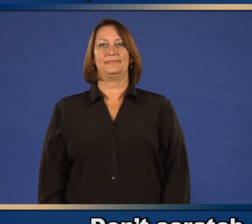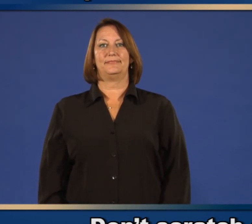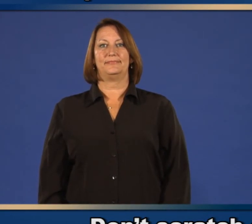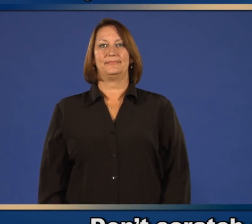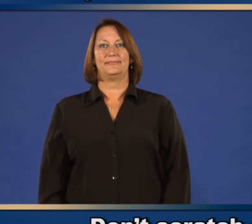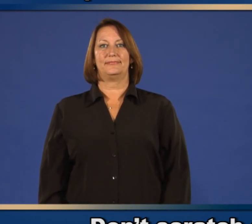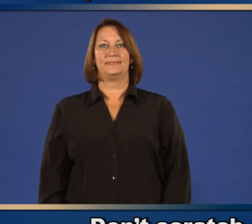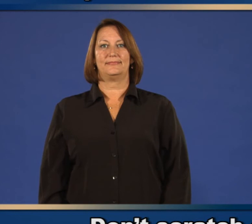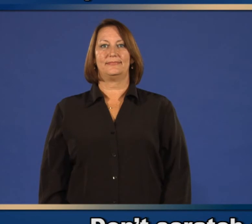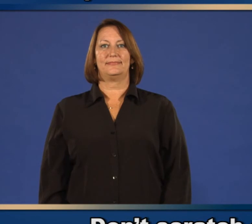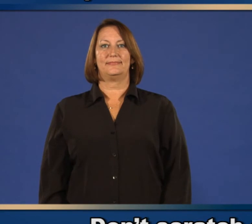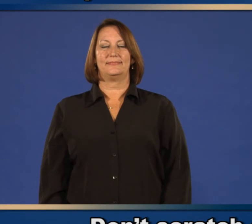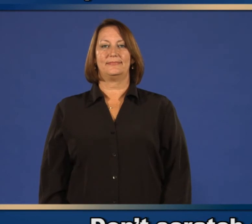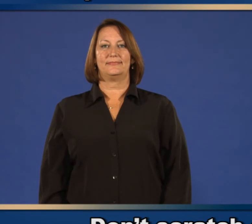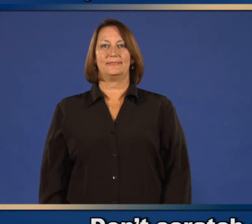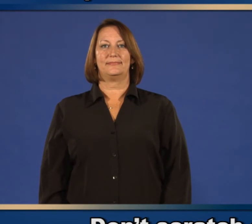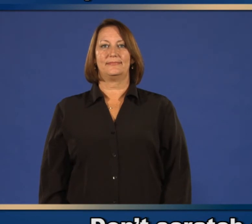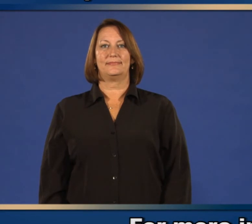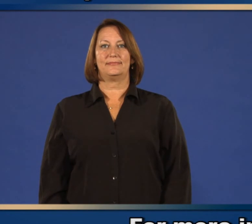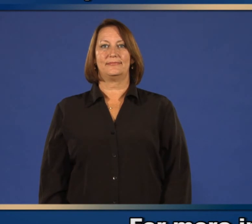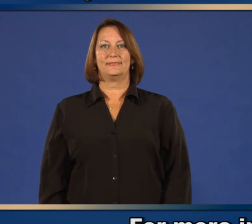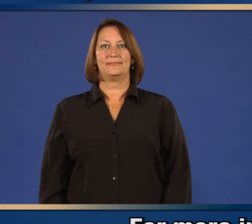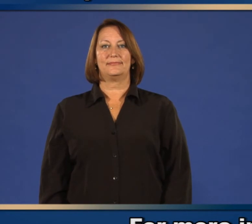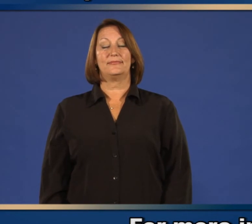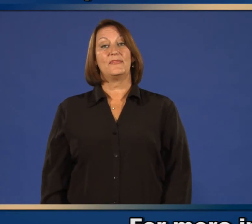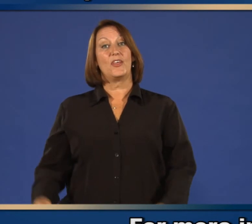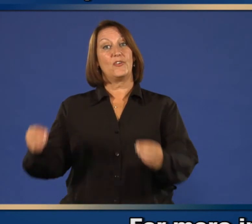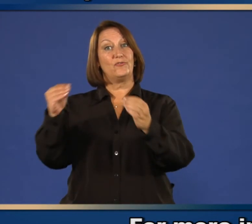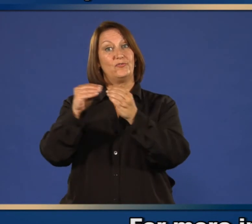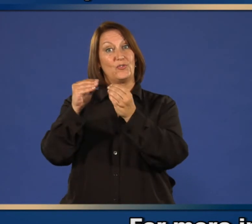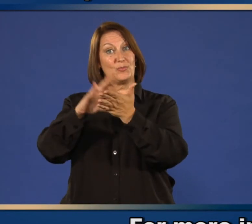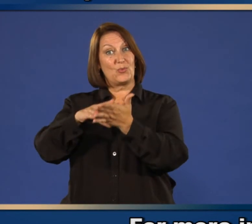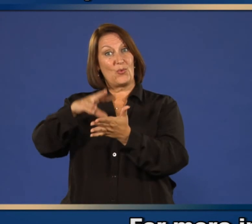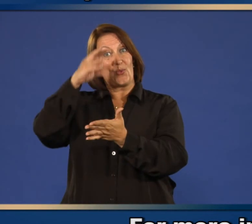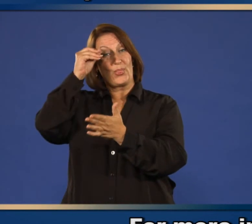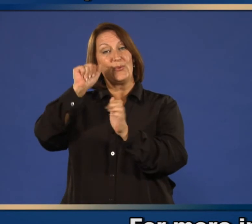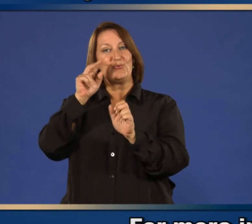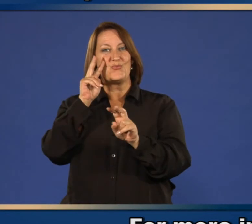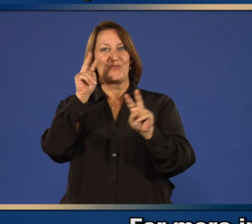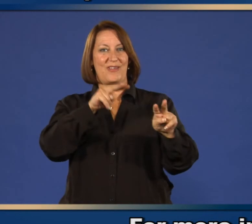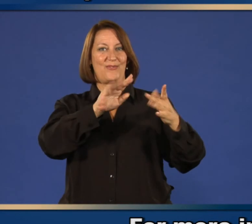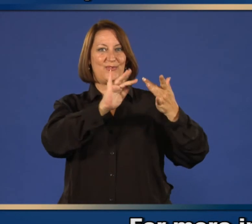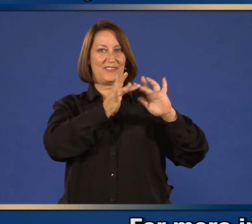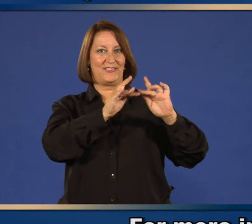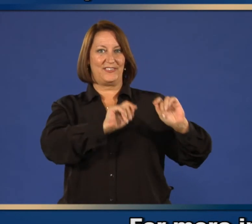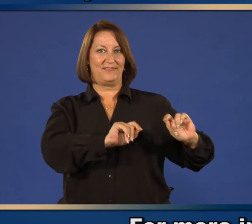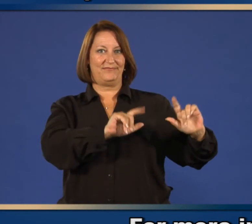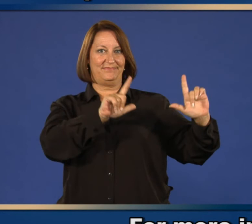For more information, visit